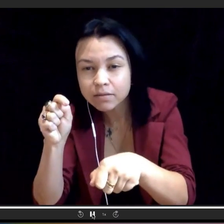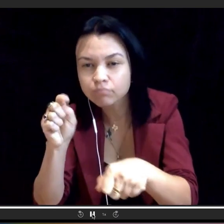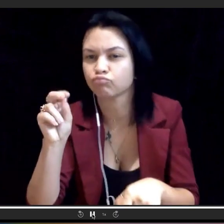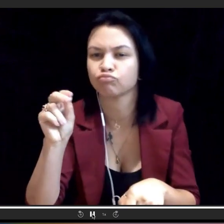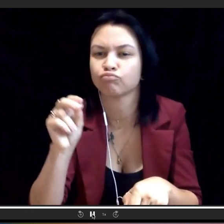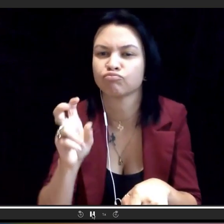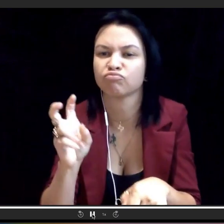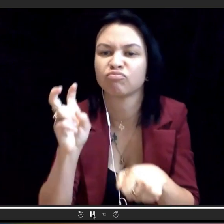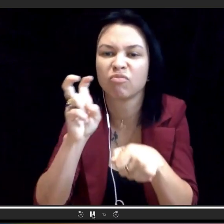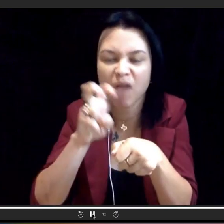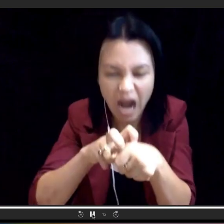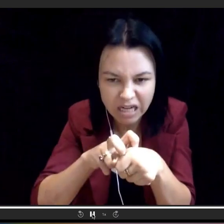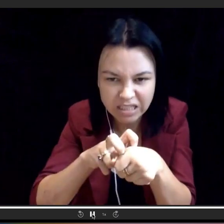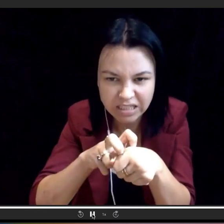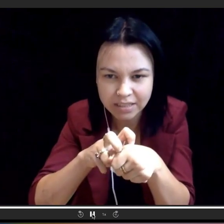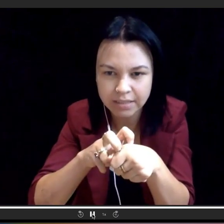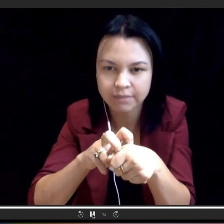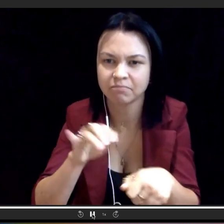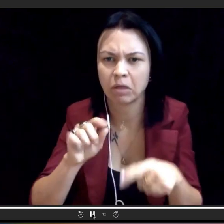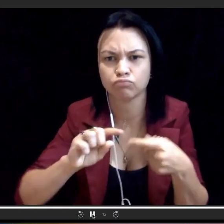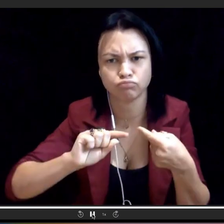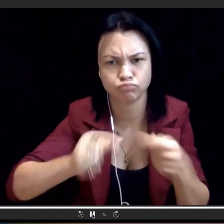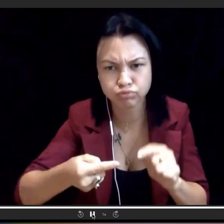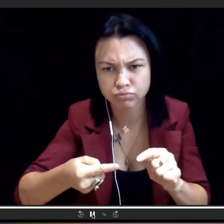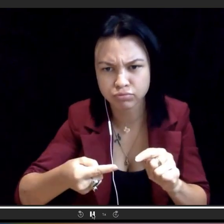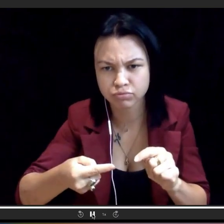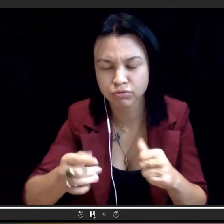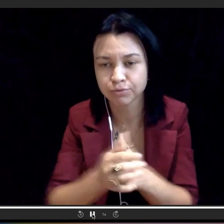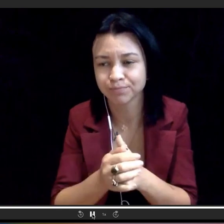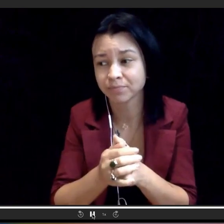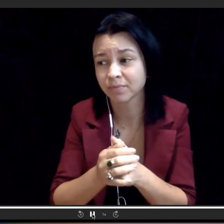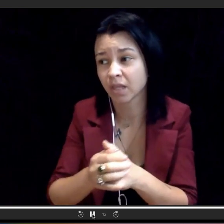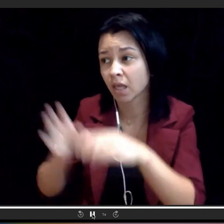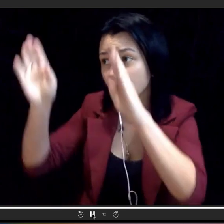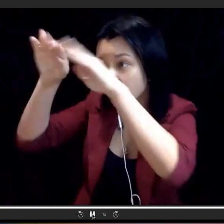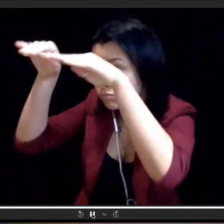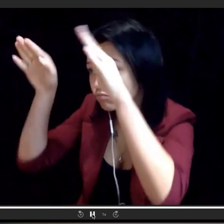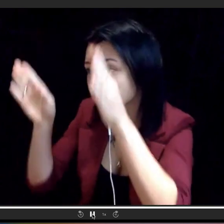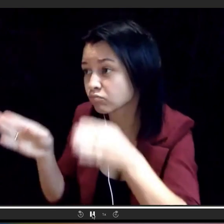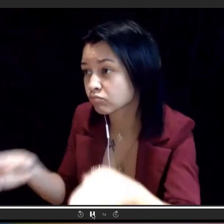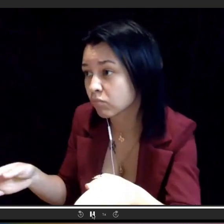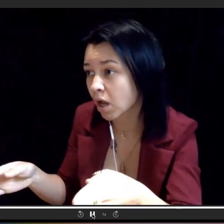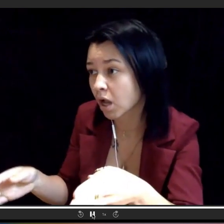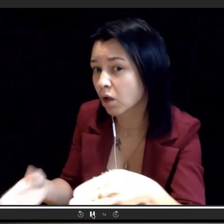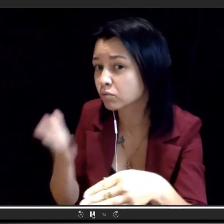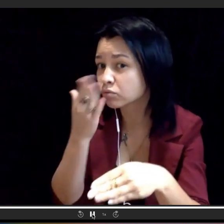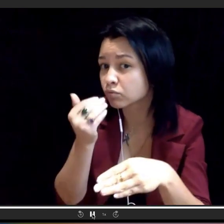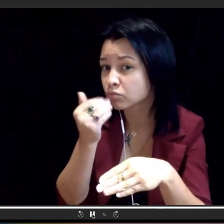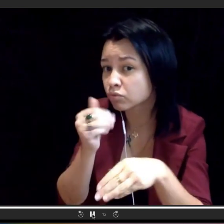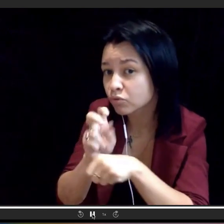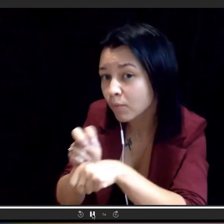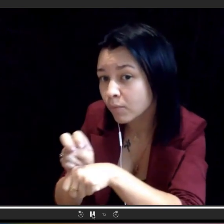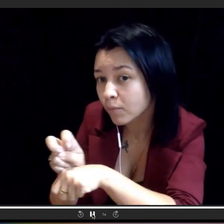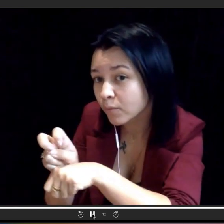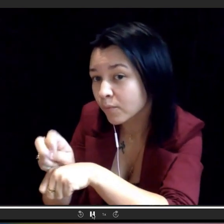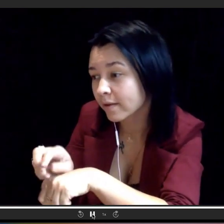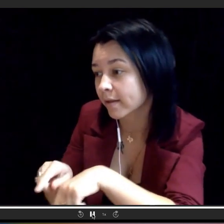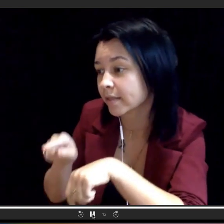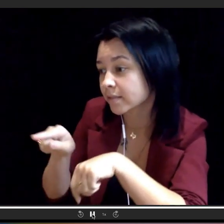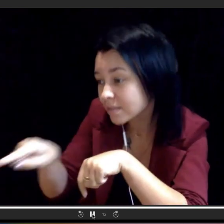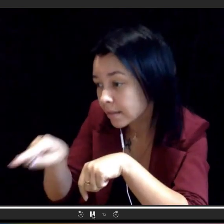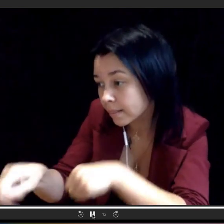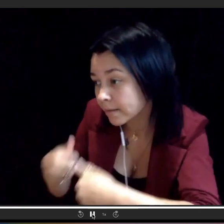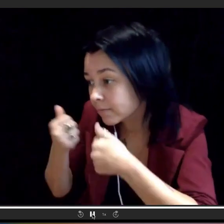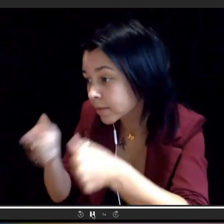tiny little black ones that you see in your house that people call sugar ants, which actually are looking for sugar or water. The two